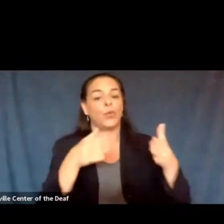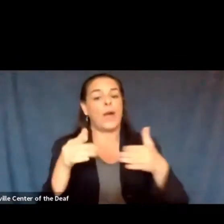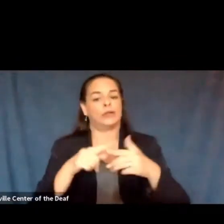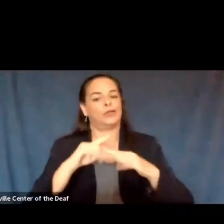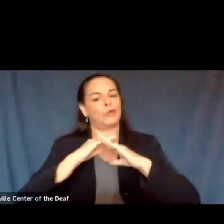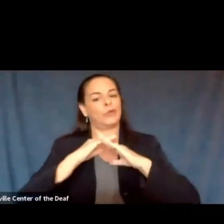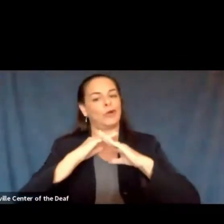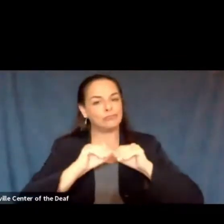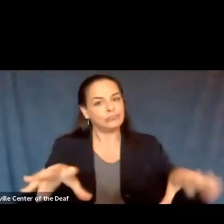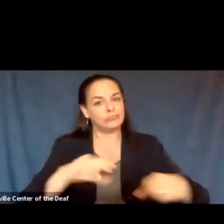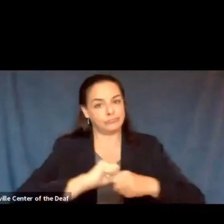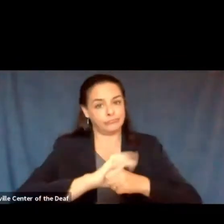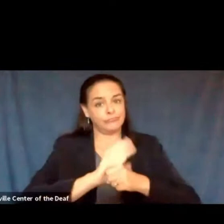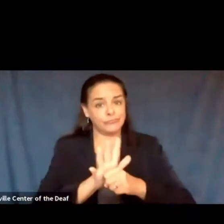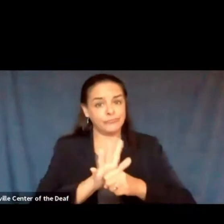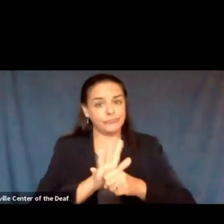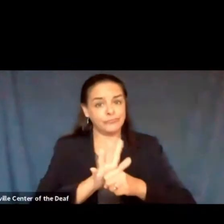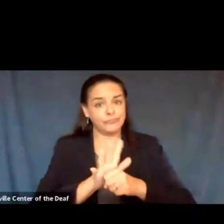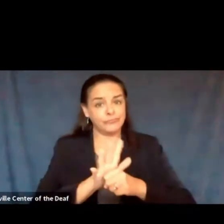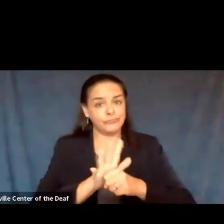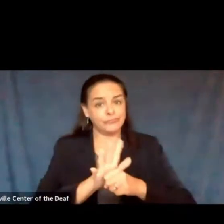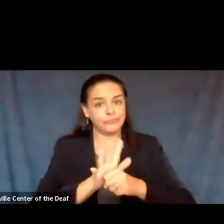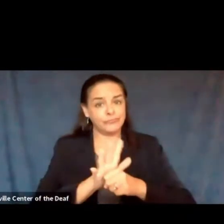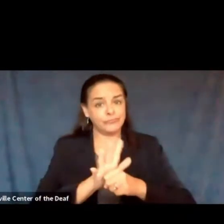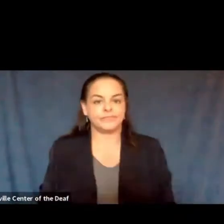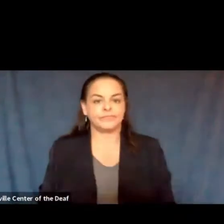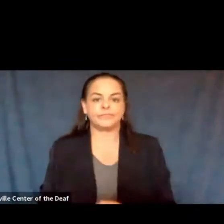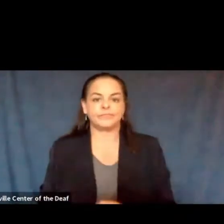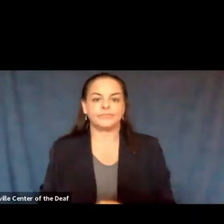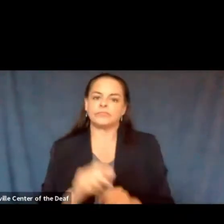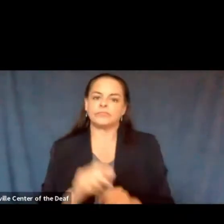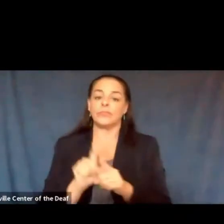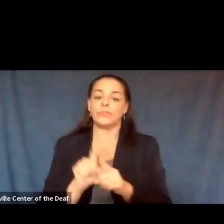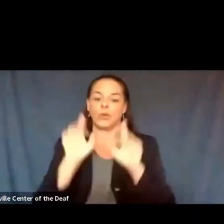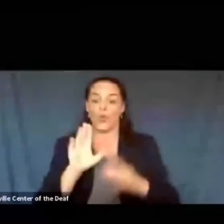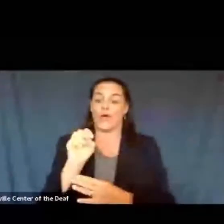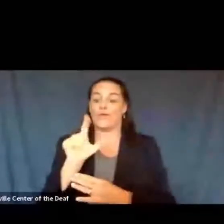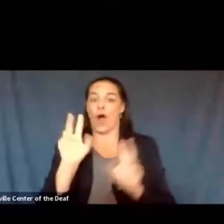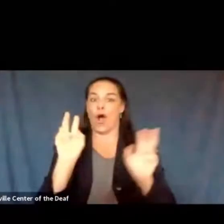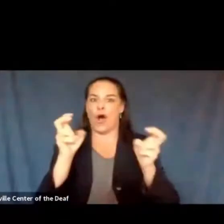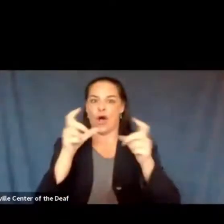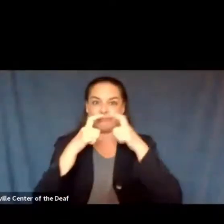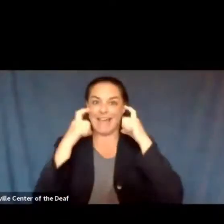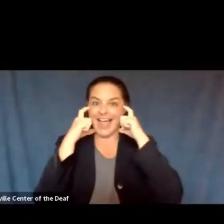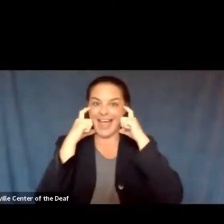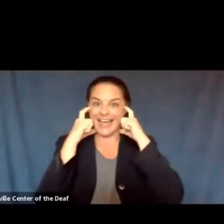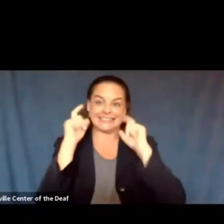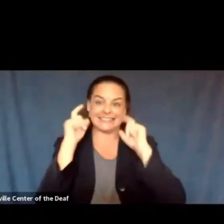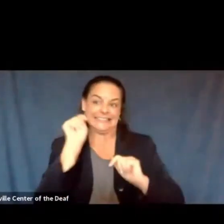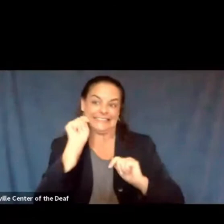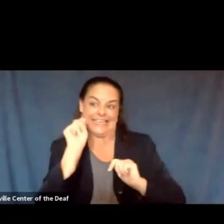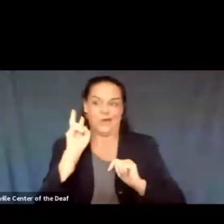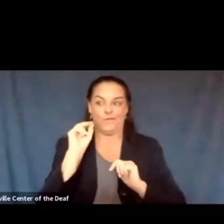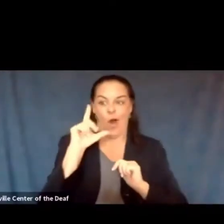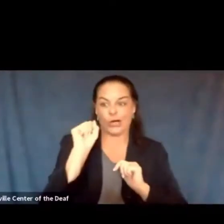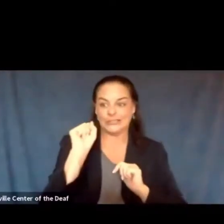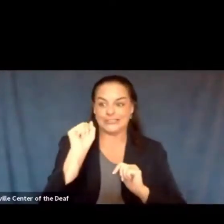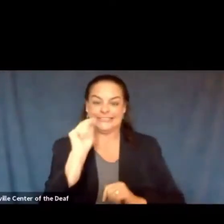of this virus. There are also some great Vol-themed masks out there, so get you one of those and you can wear it to support the